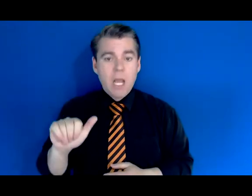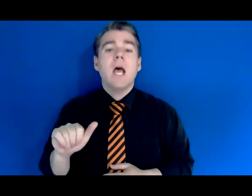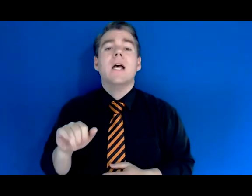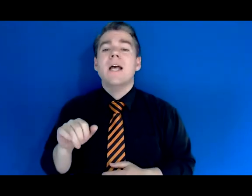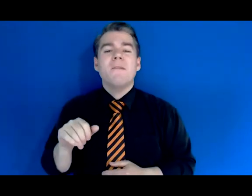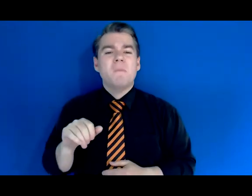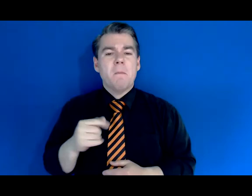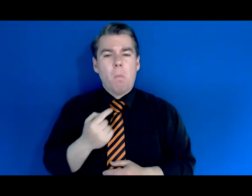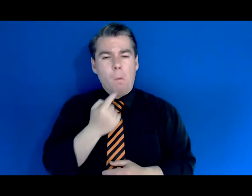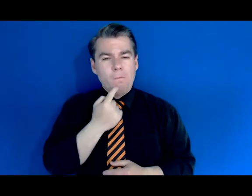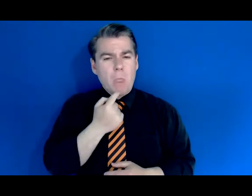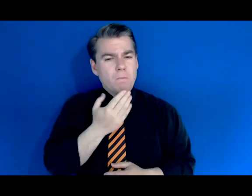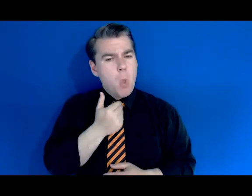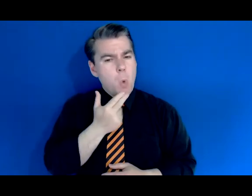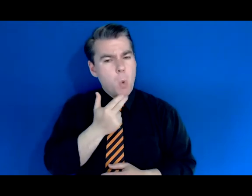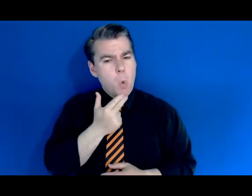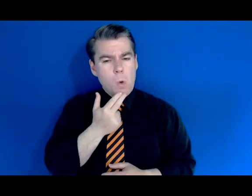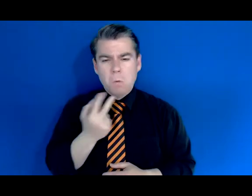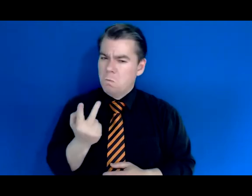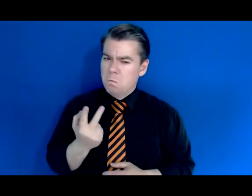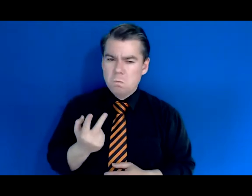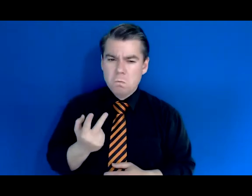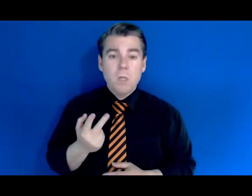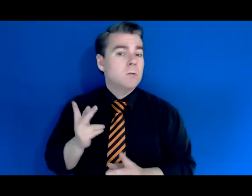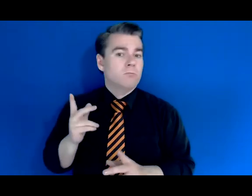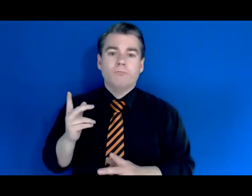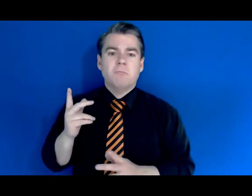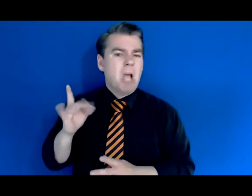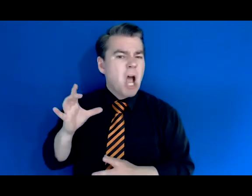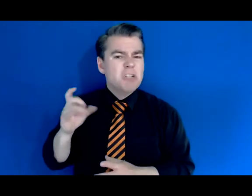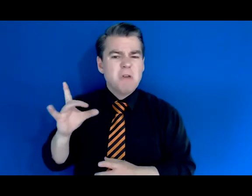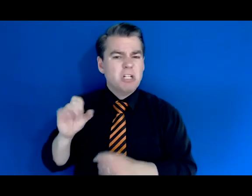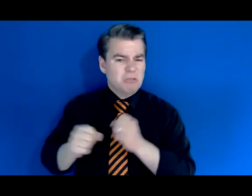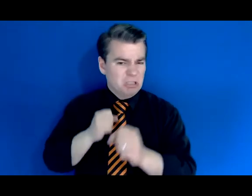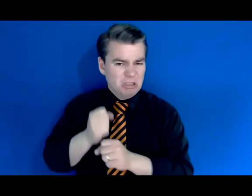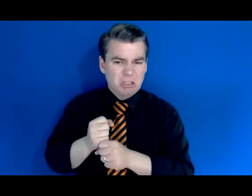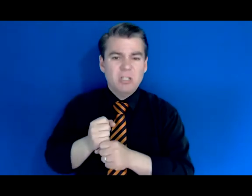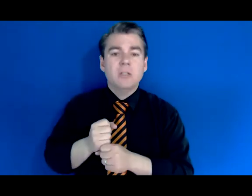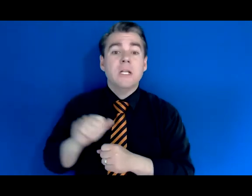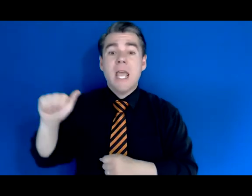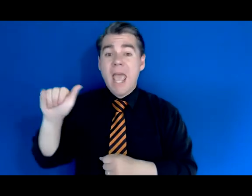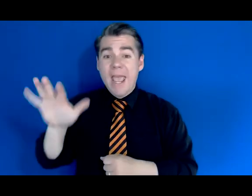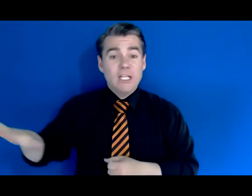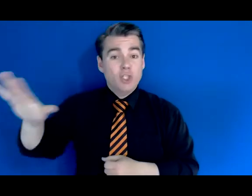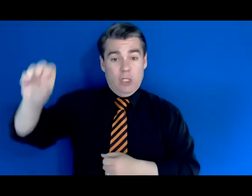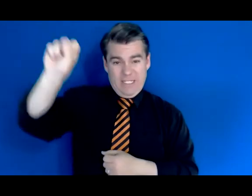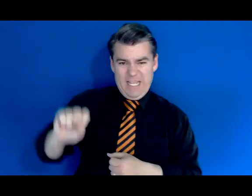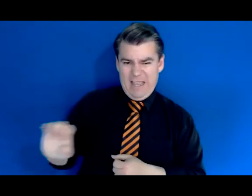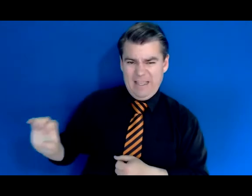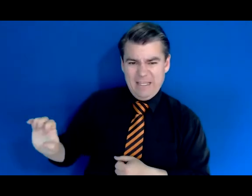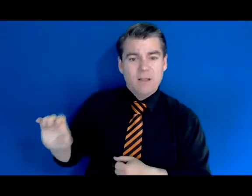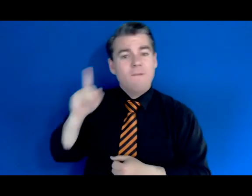taste, has been used for centuries in Southeast Asia to make meals more